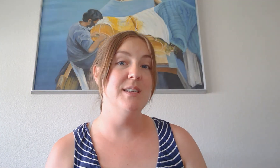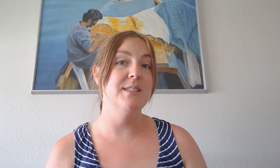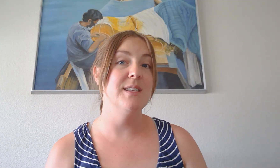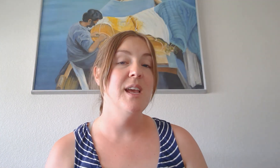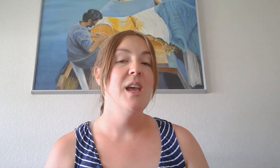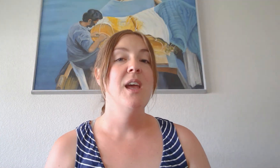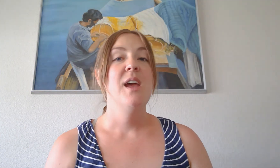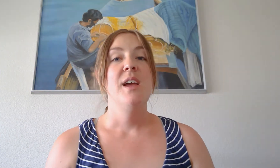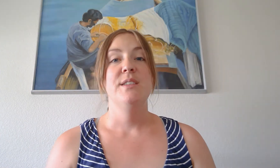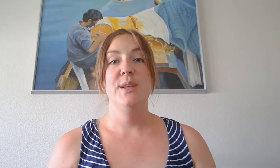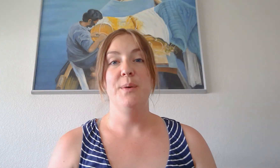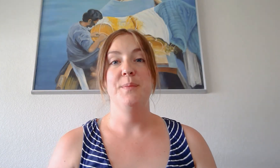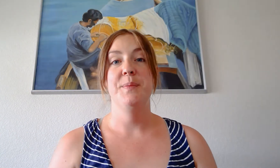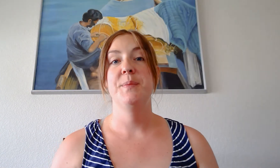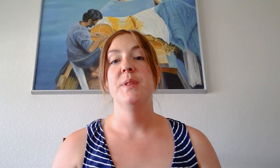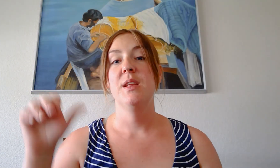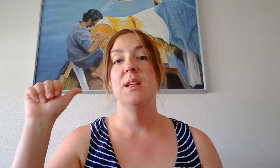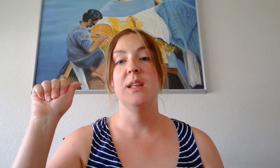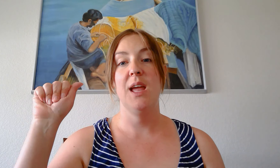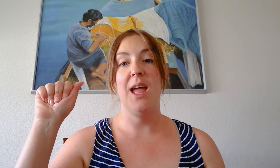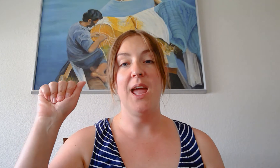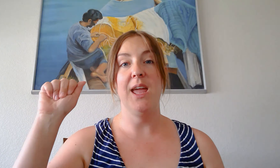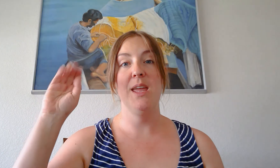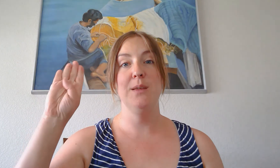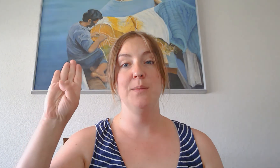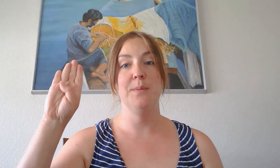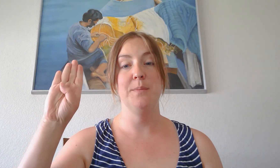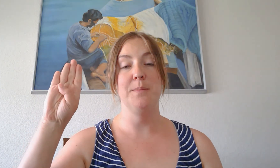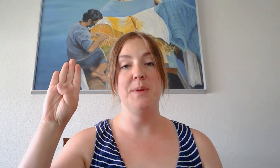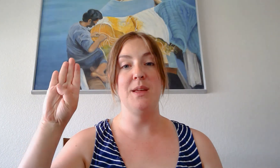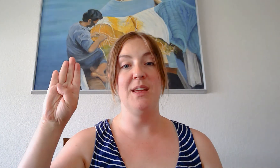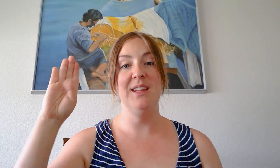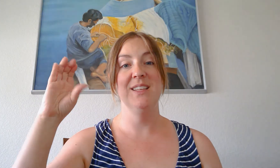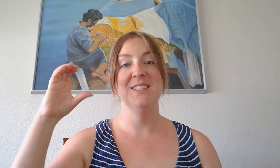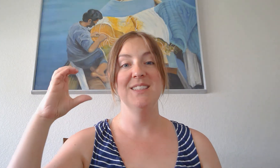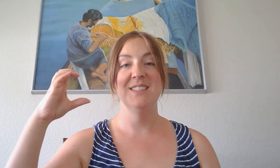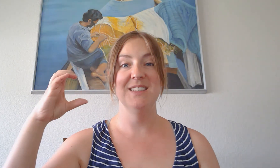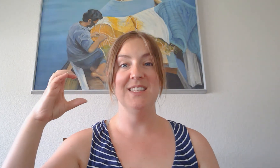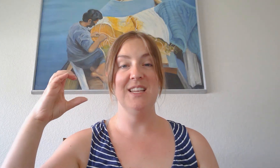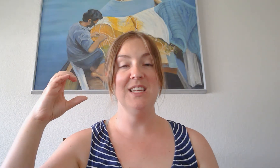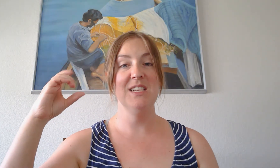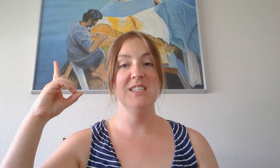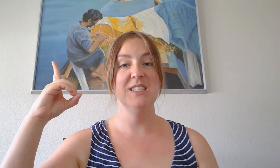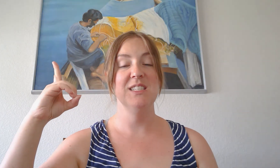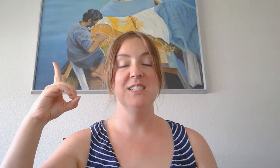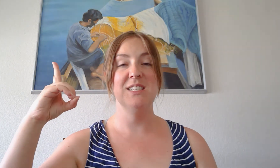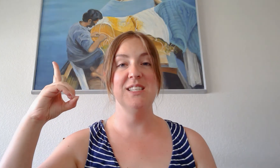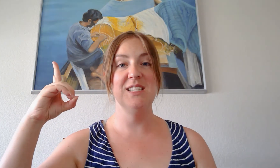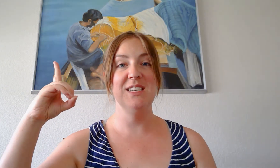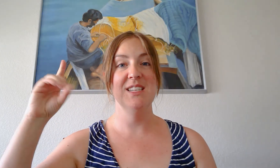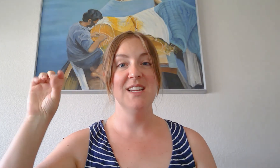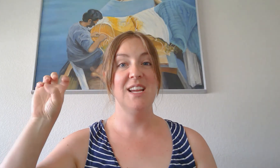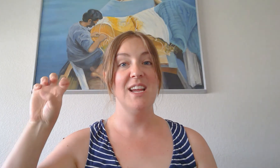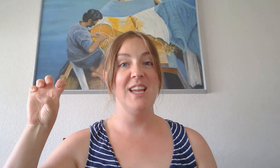ABCs. So, A, B, C, D,